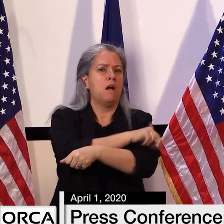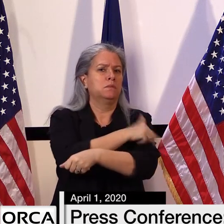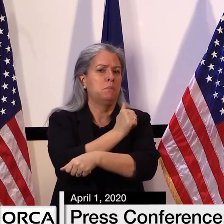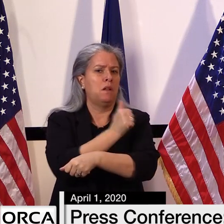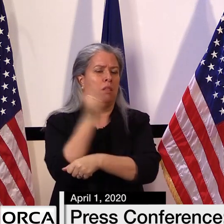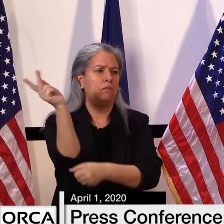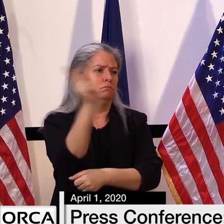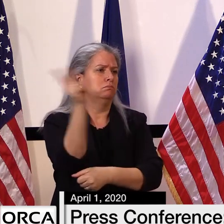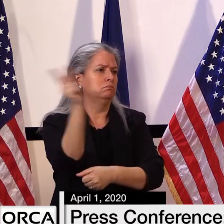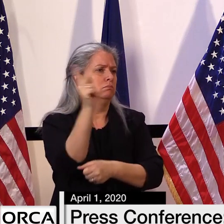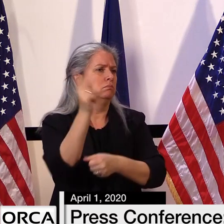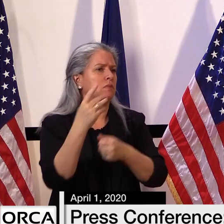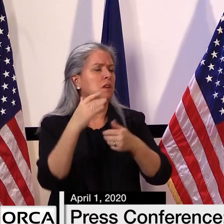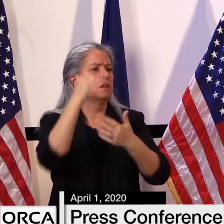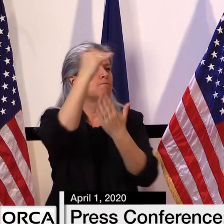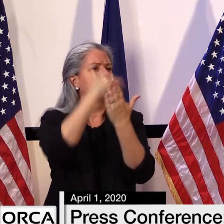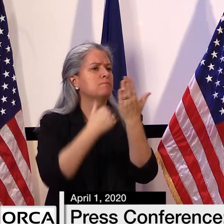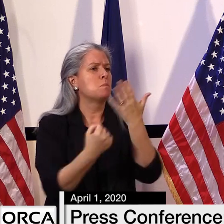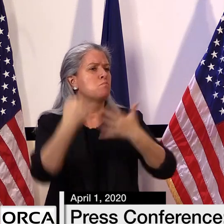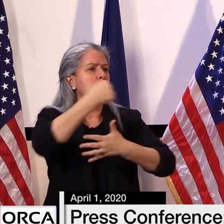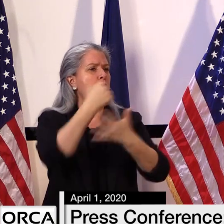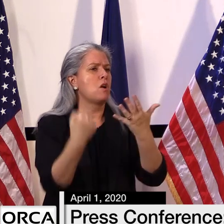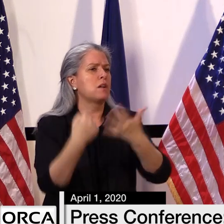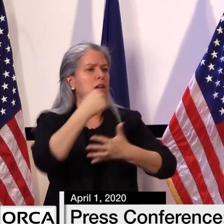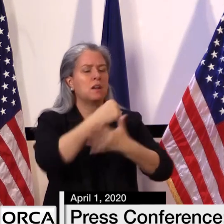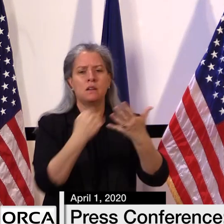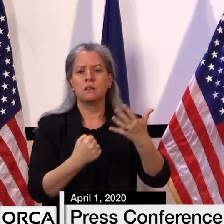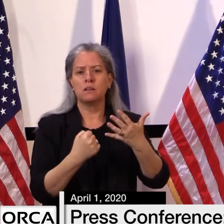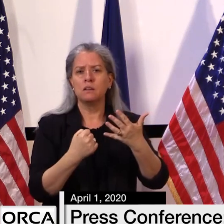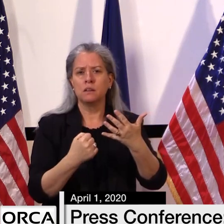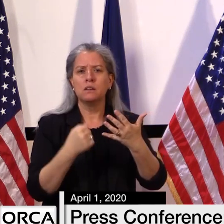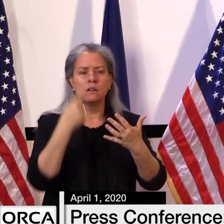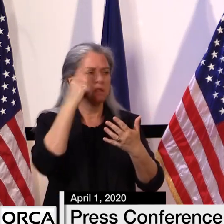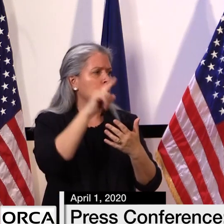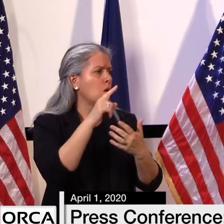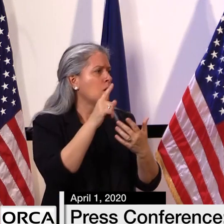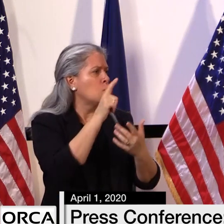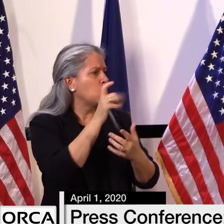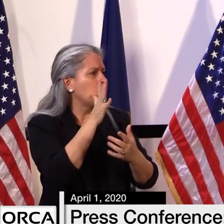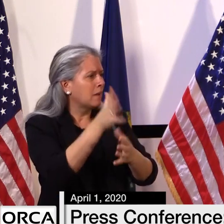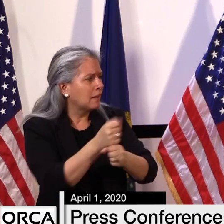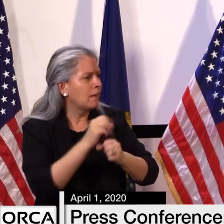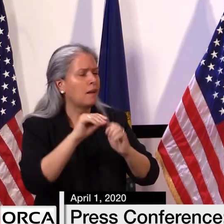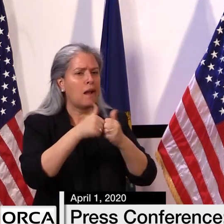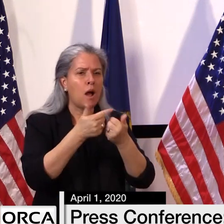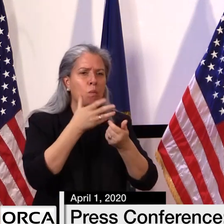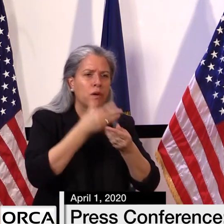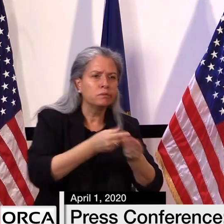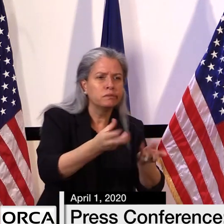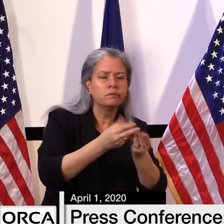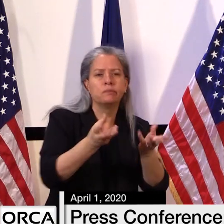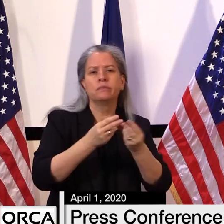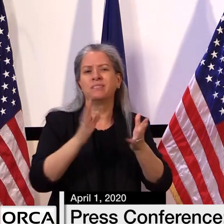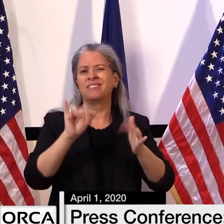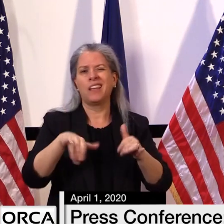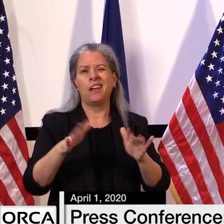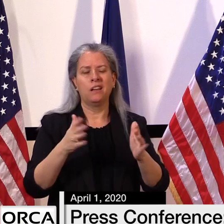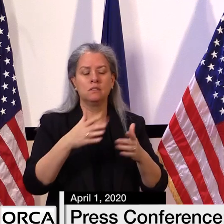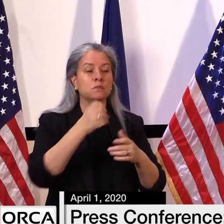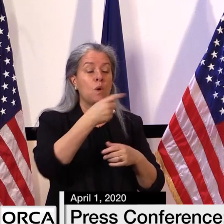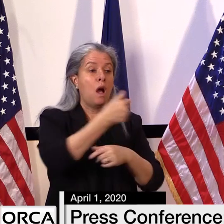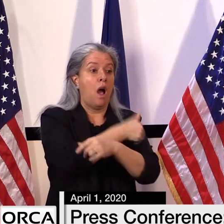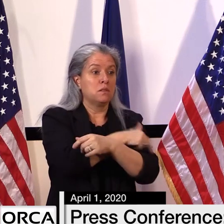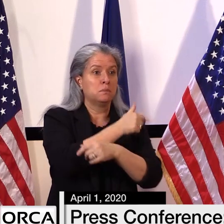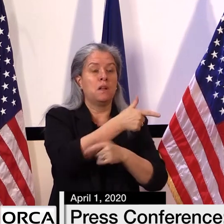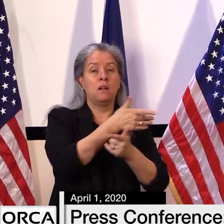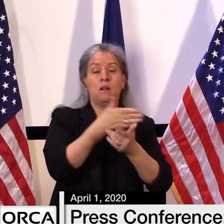creates a priority list for the distribution of personal protective equipment. Those requests then come into